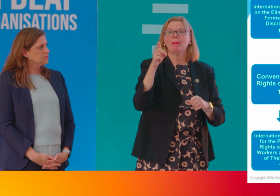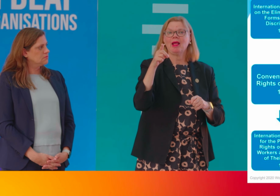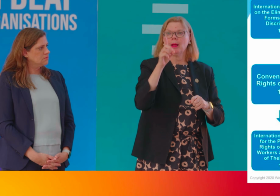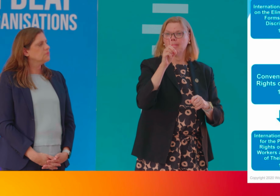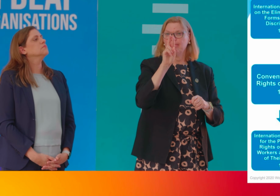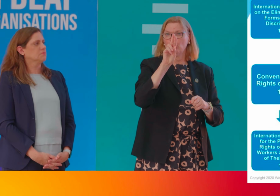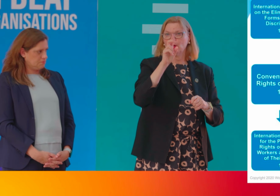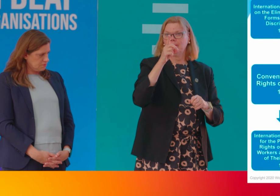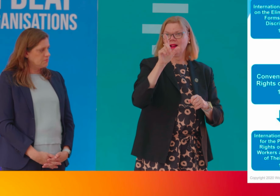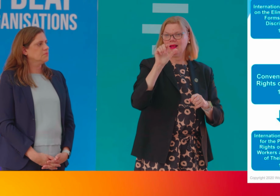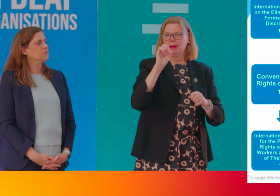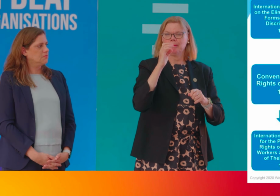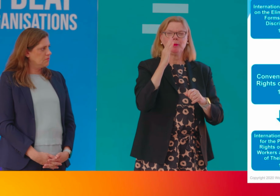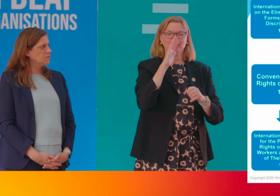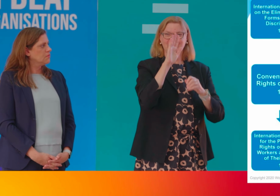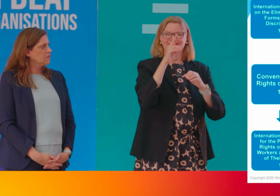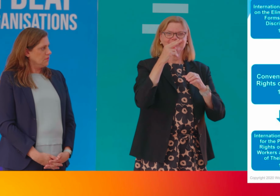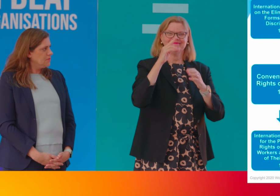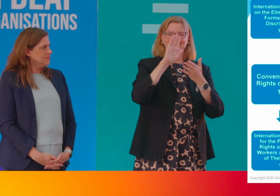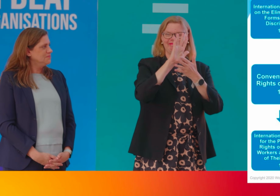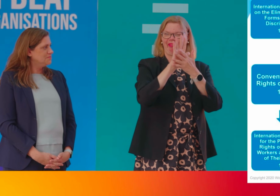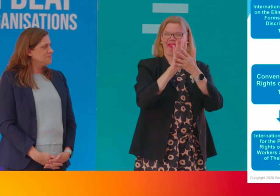purple.